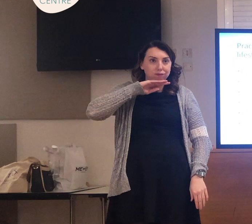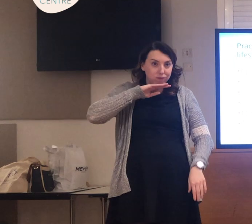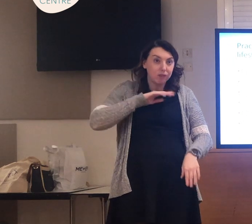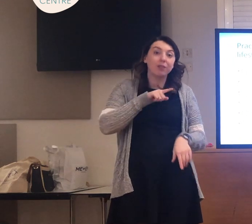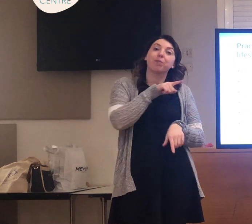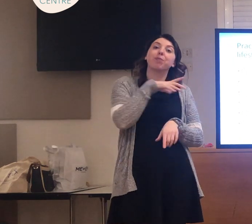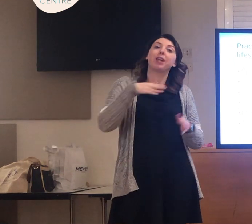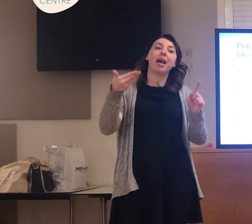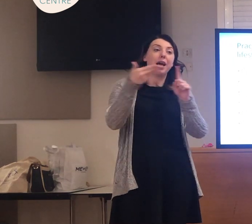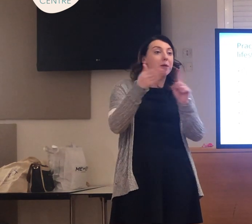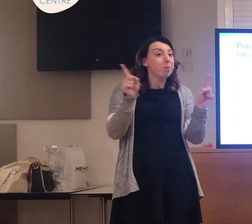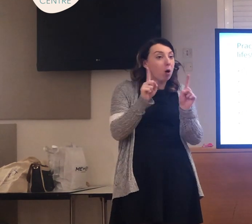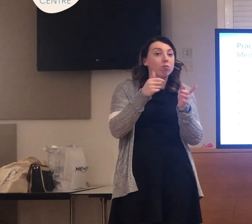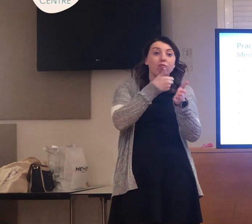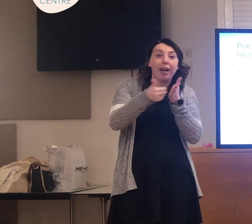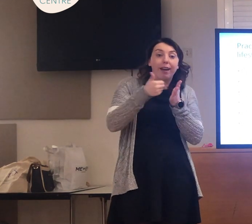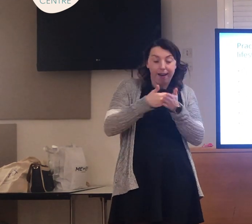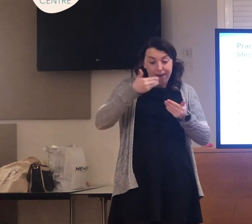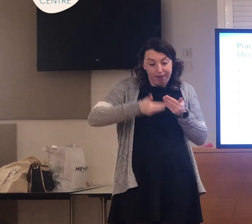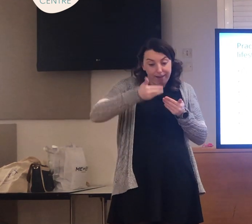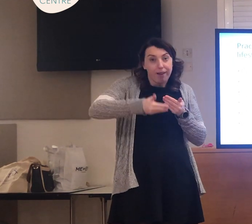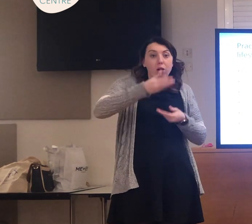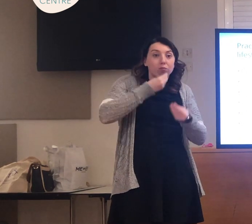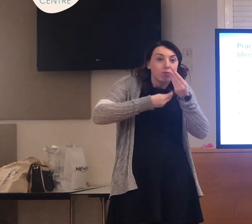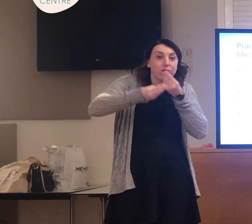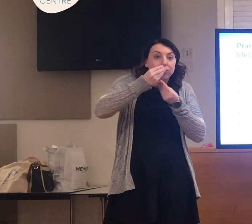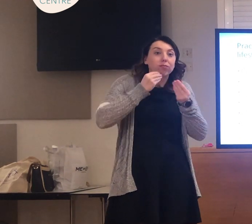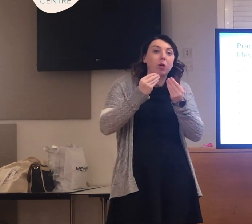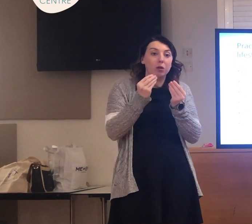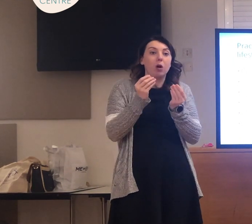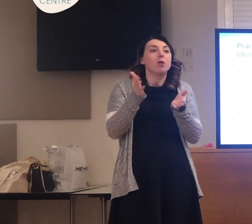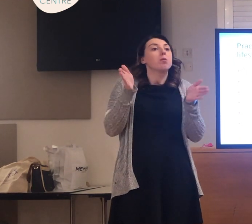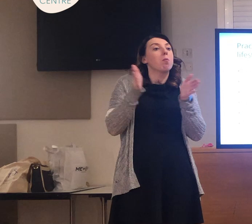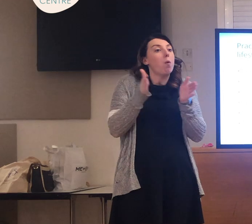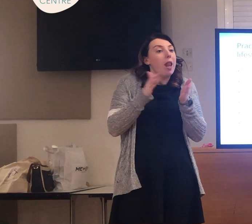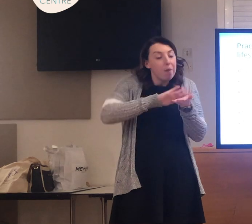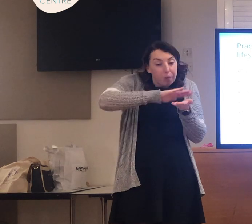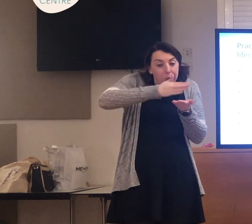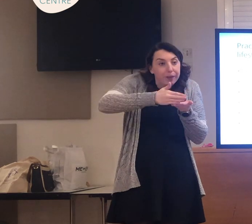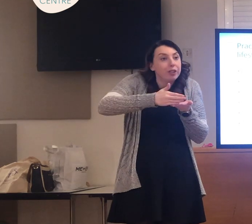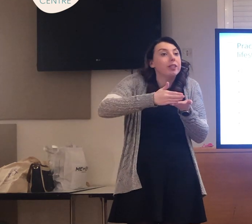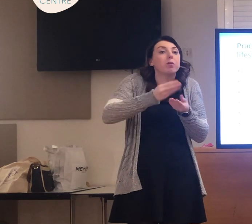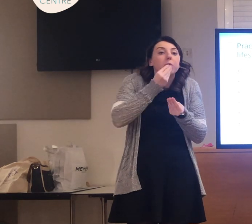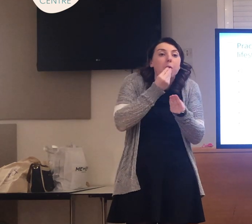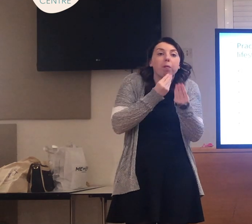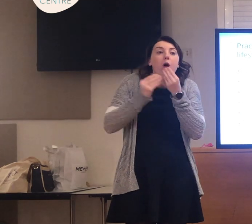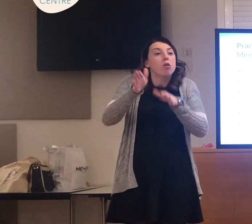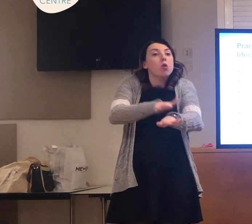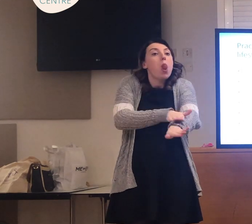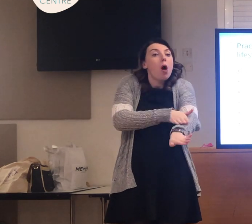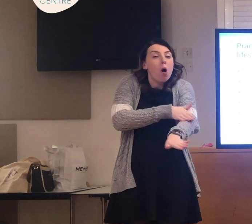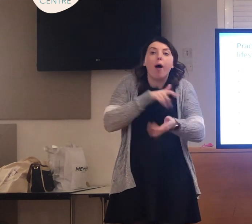do is eat regularly, take a modest amount, eat slowly,